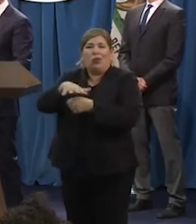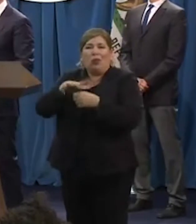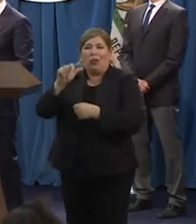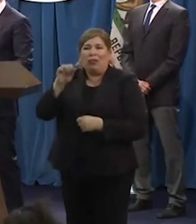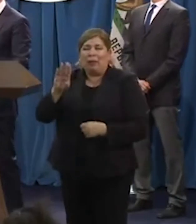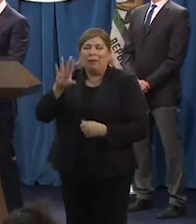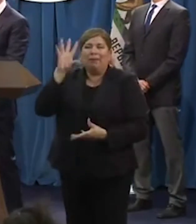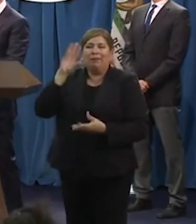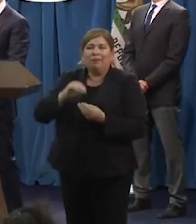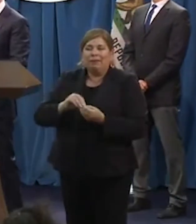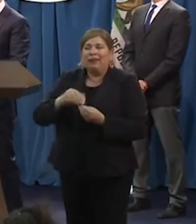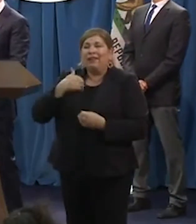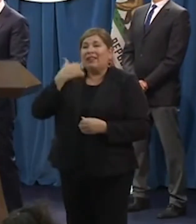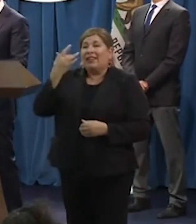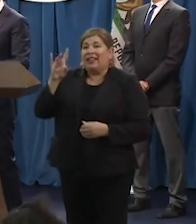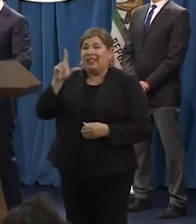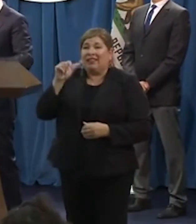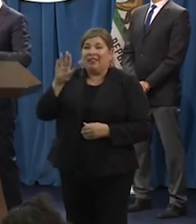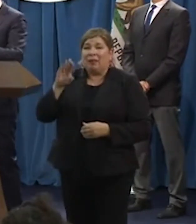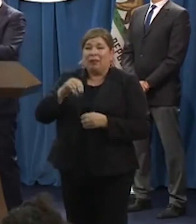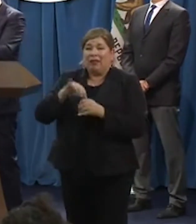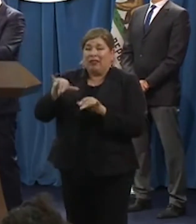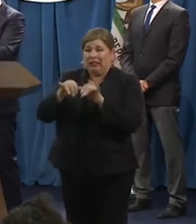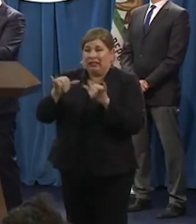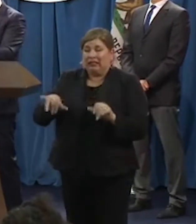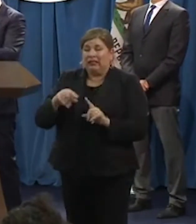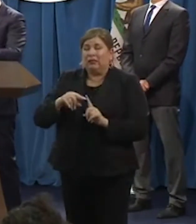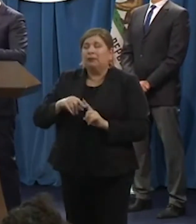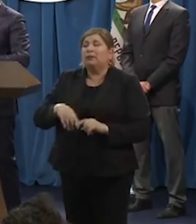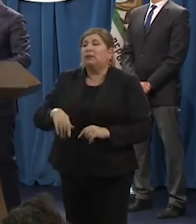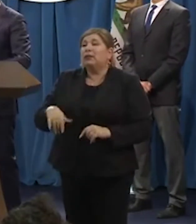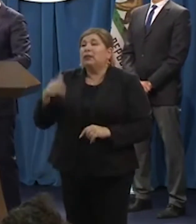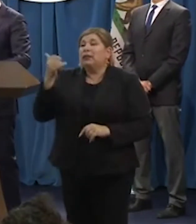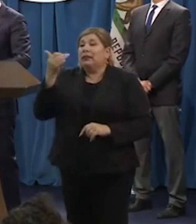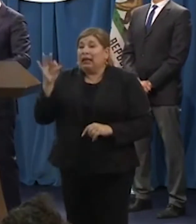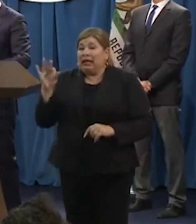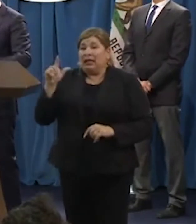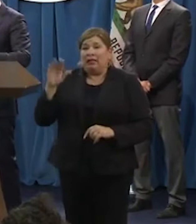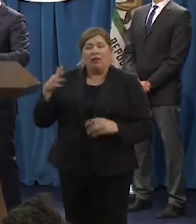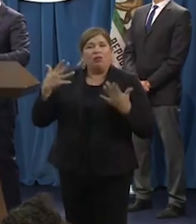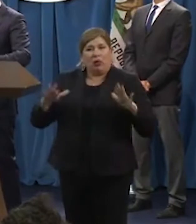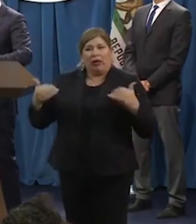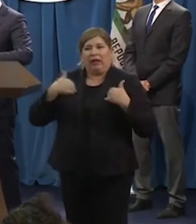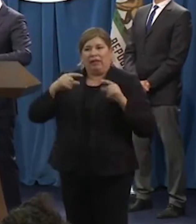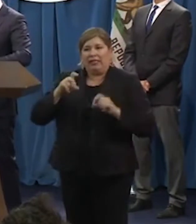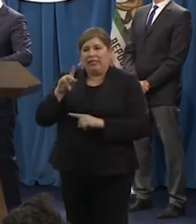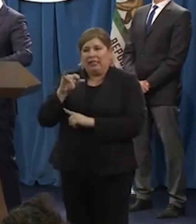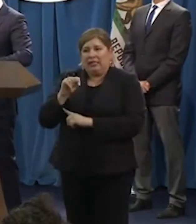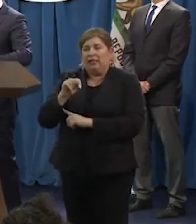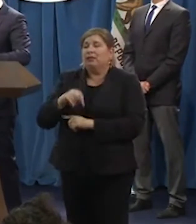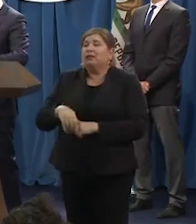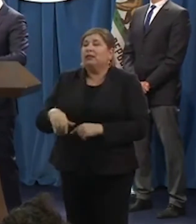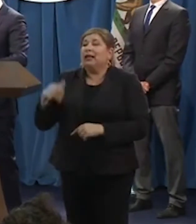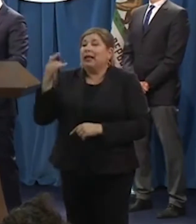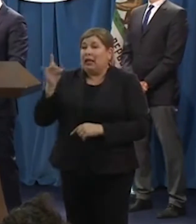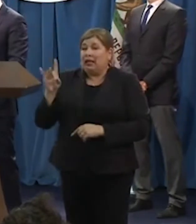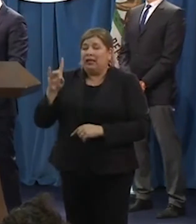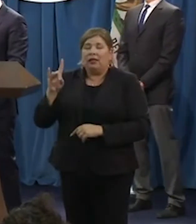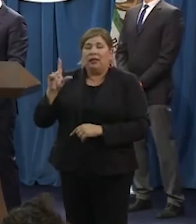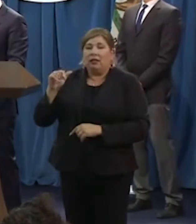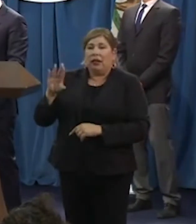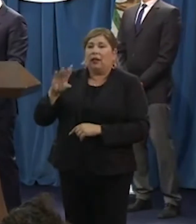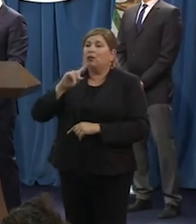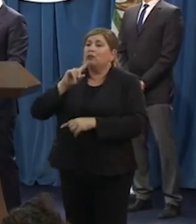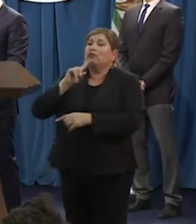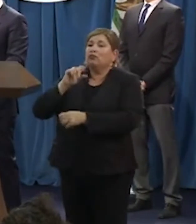18 labs in that system currently. 19 labs are in possession of test kits. 18 are currently utilizing those